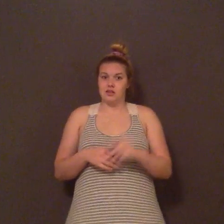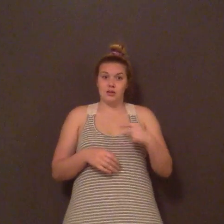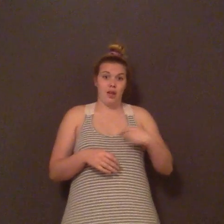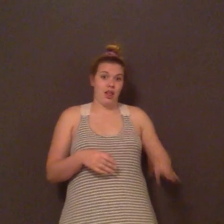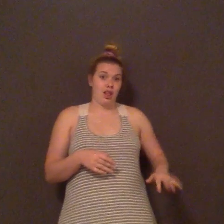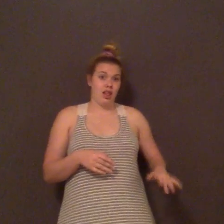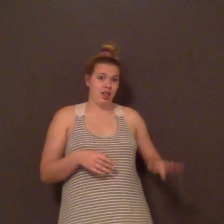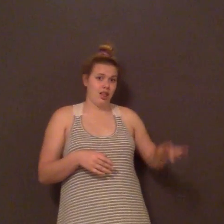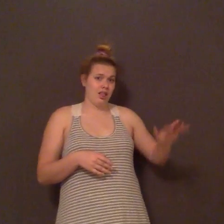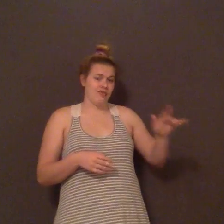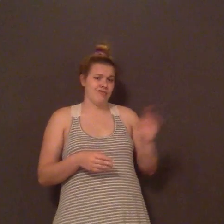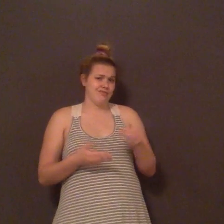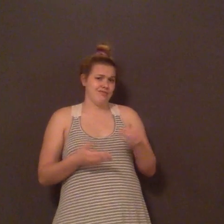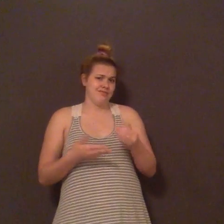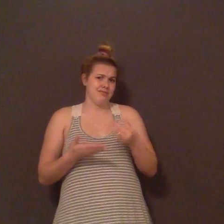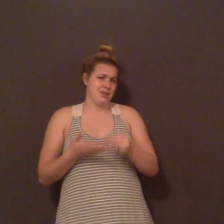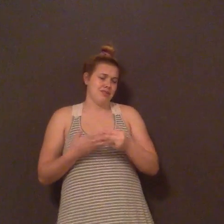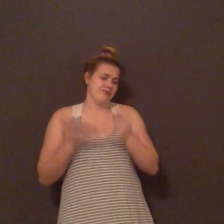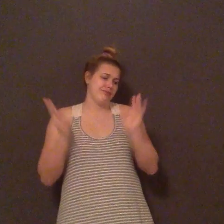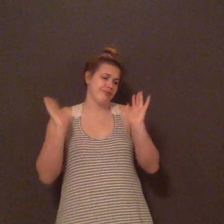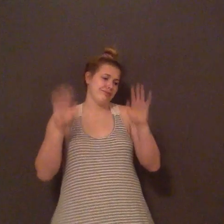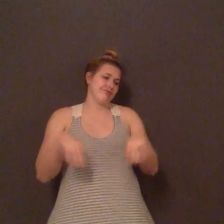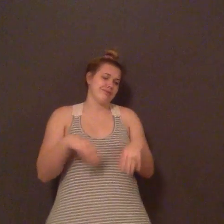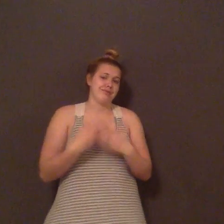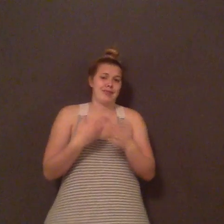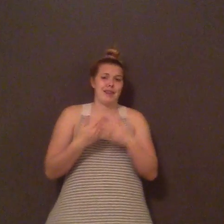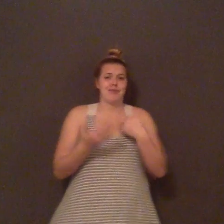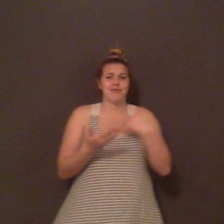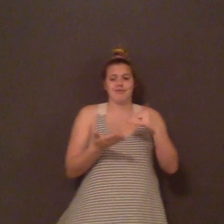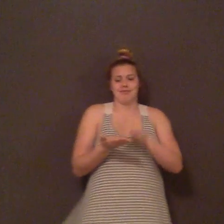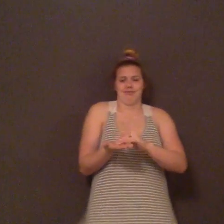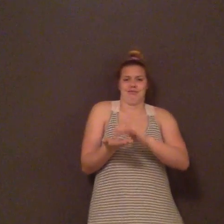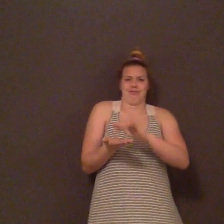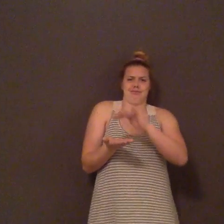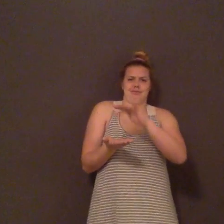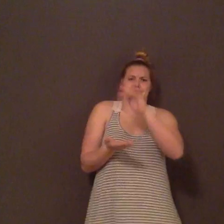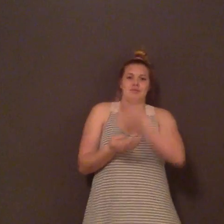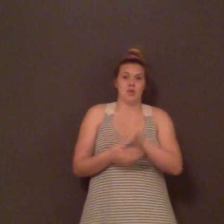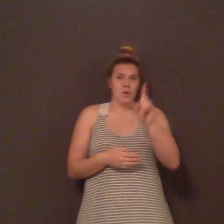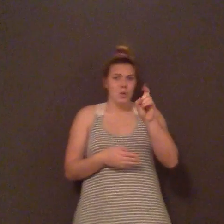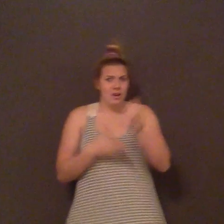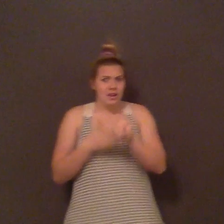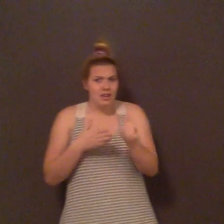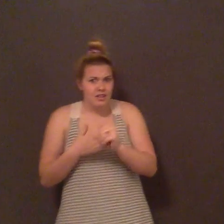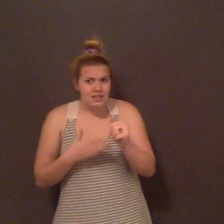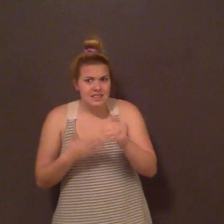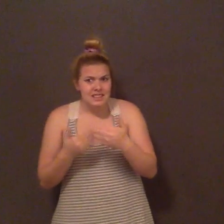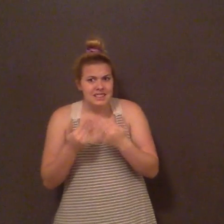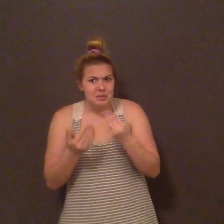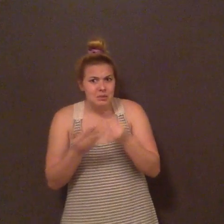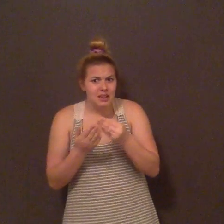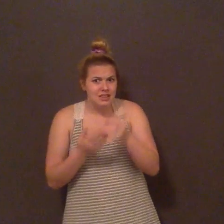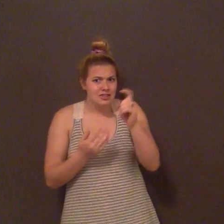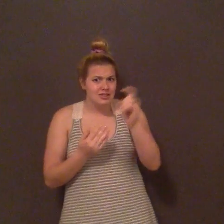change. Just do it, man. Come on. Come on, man. $100. It's $100. Do it. Dude, easy money, bro. 3 eggs. Do it. Come on, yeah, dude. Let's